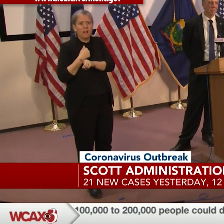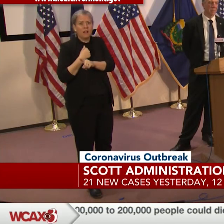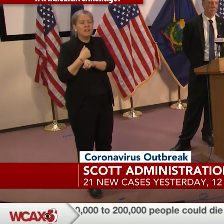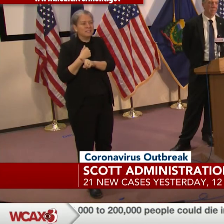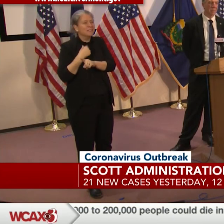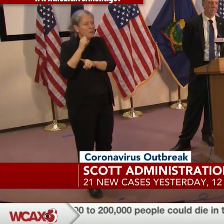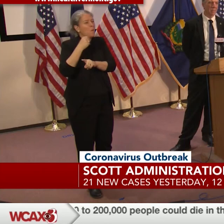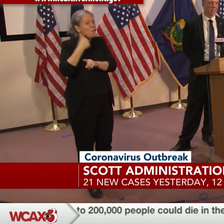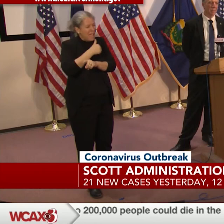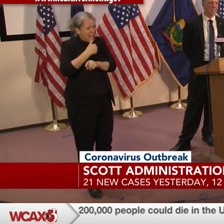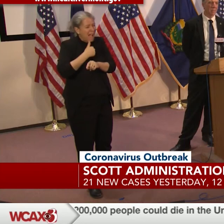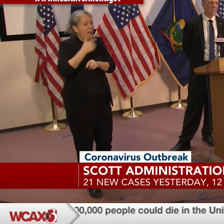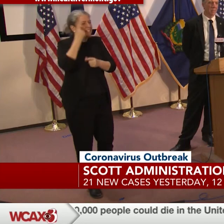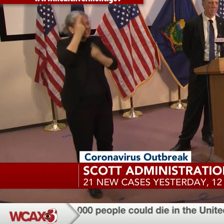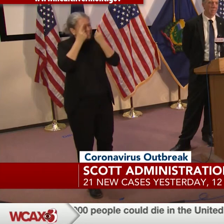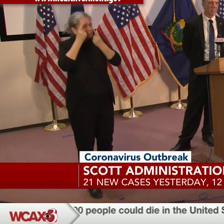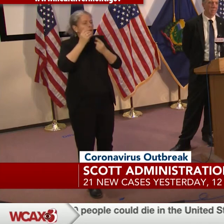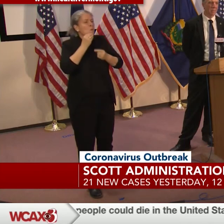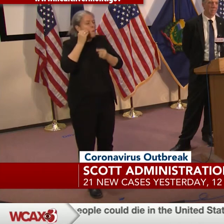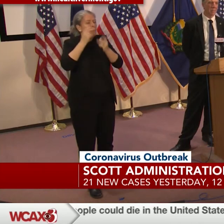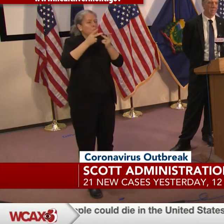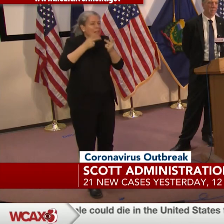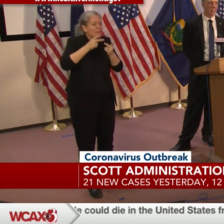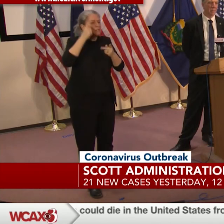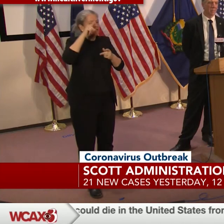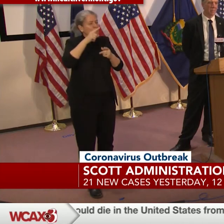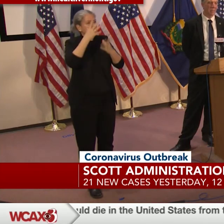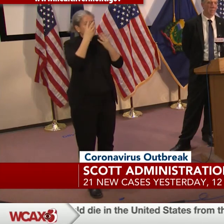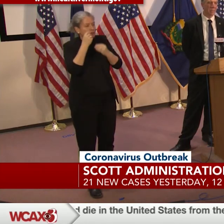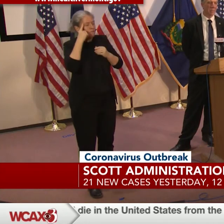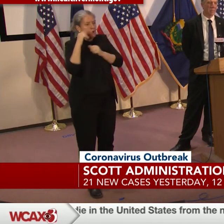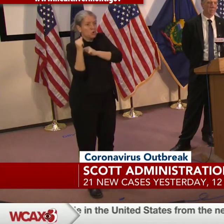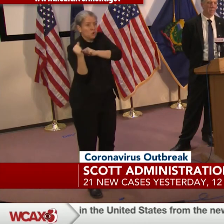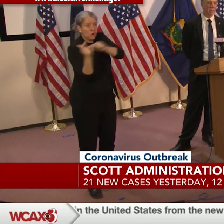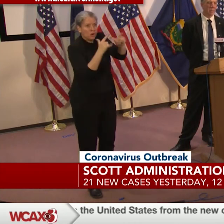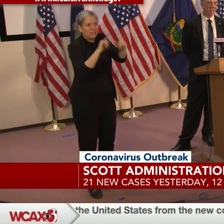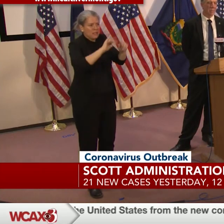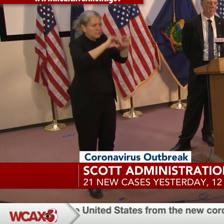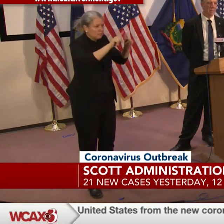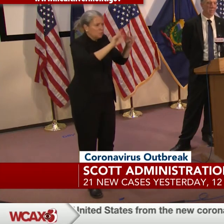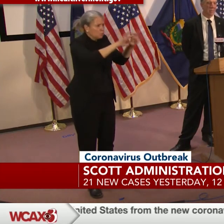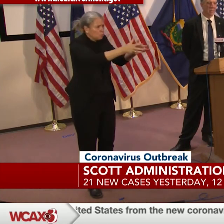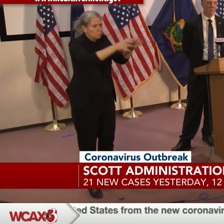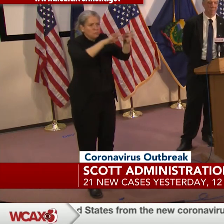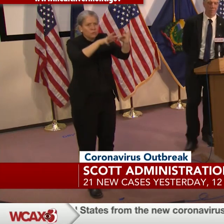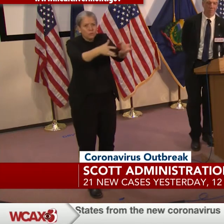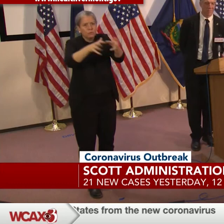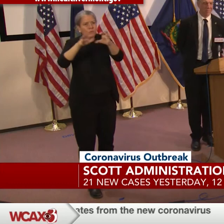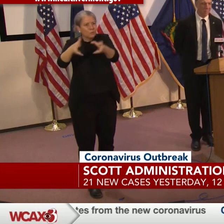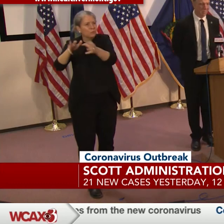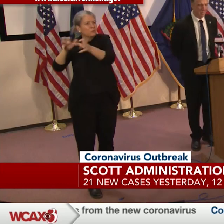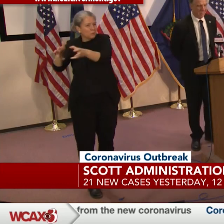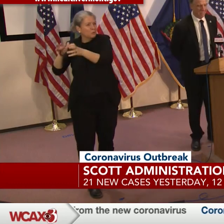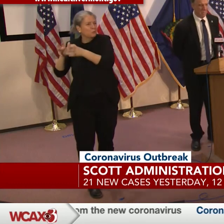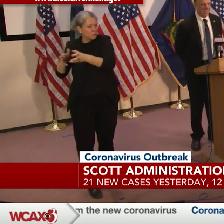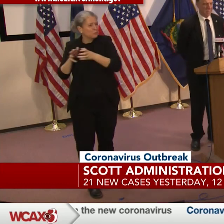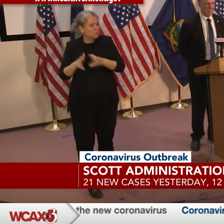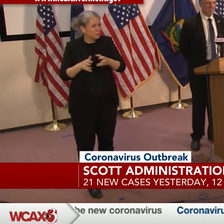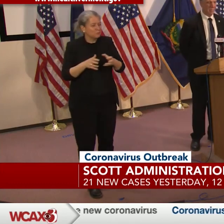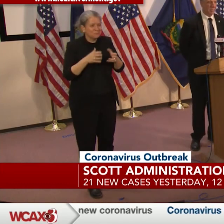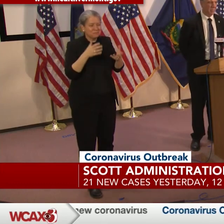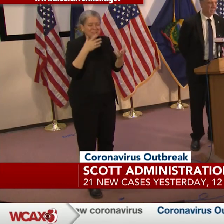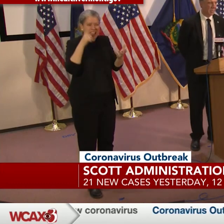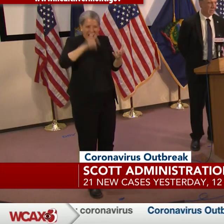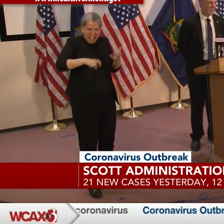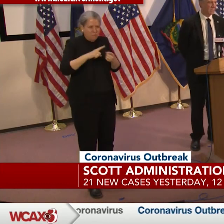These various steps are ongoing right now in order to address any potential increase or